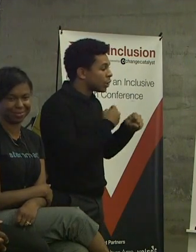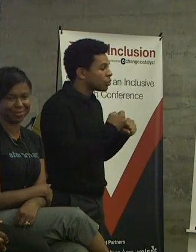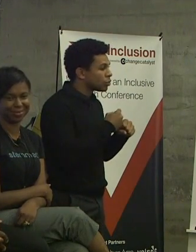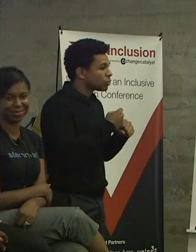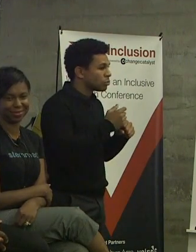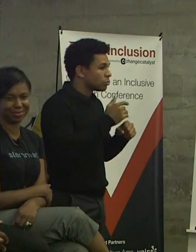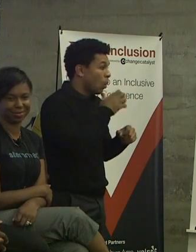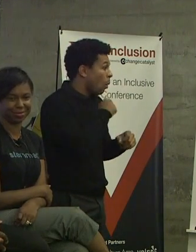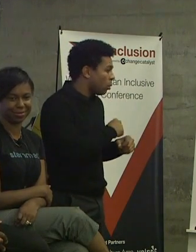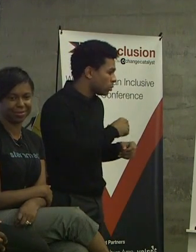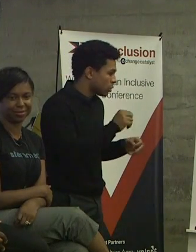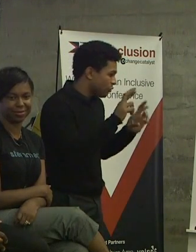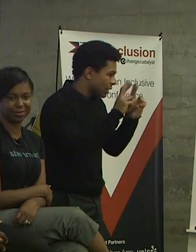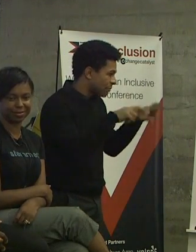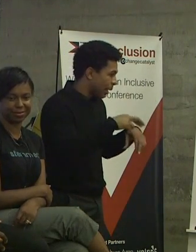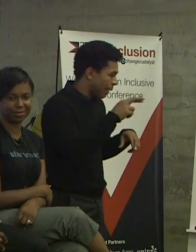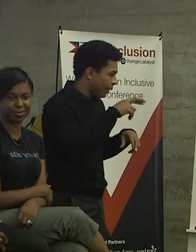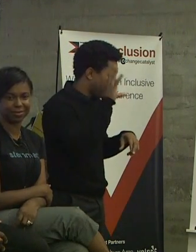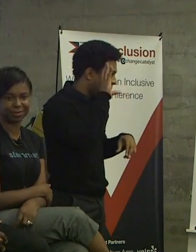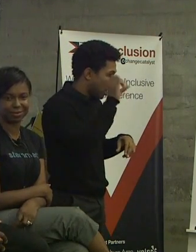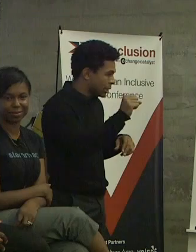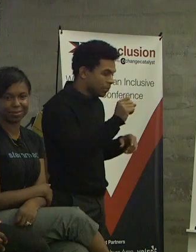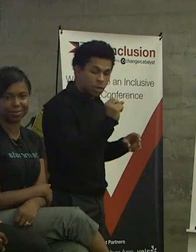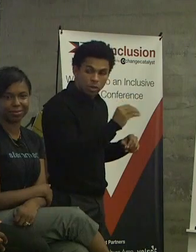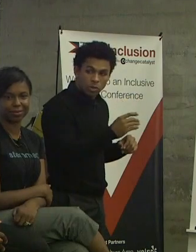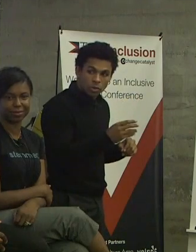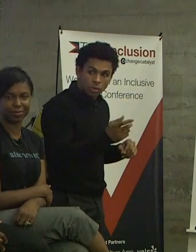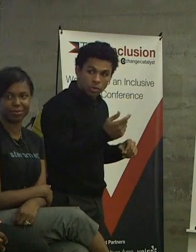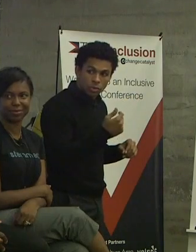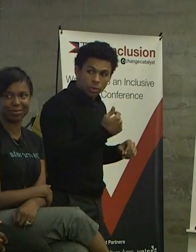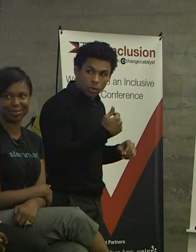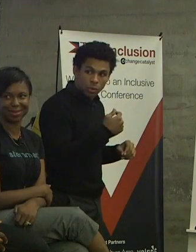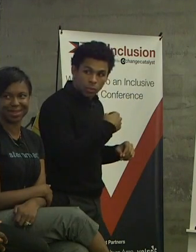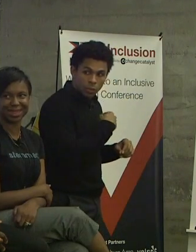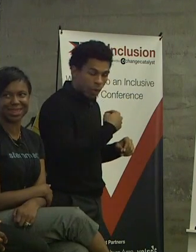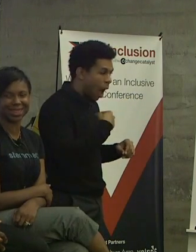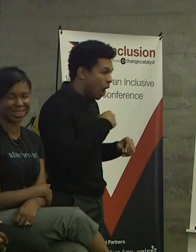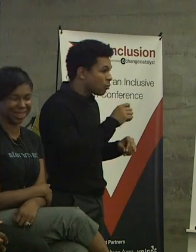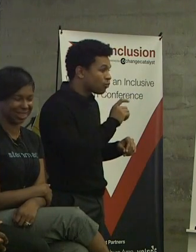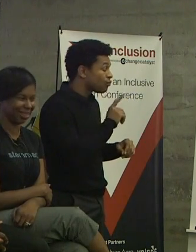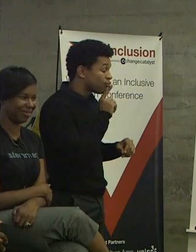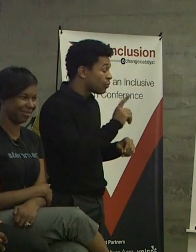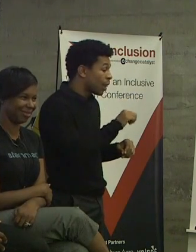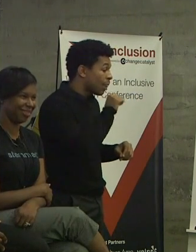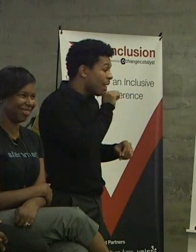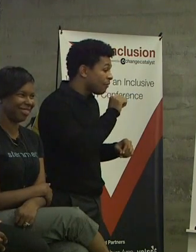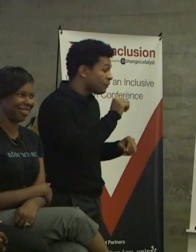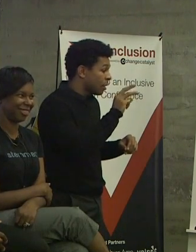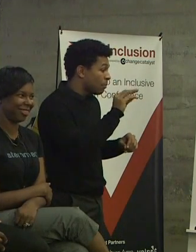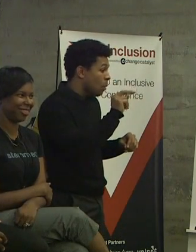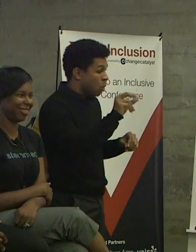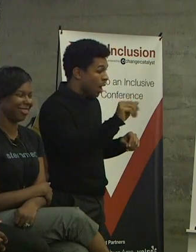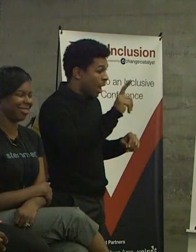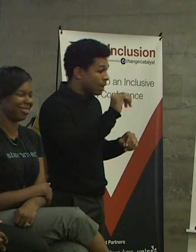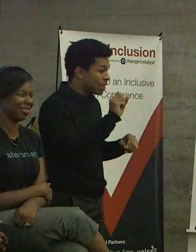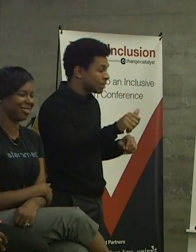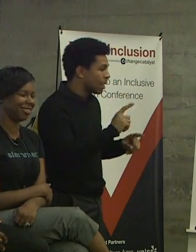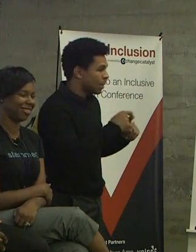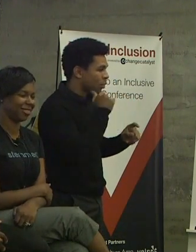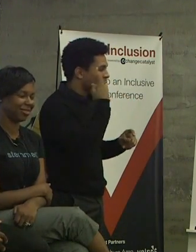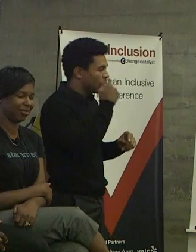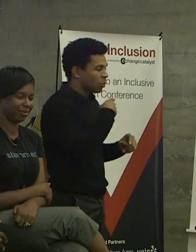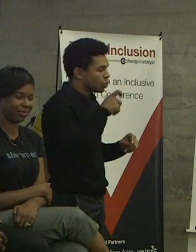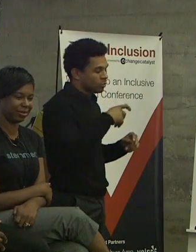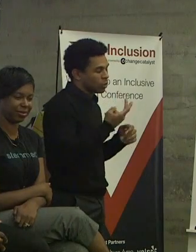know. So I really love that Mona Lisa, but we shouldn't be using their resume after 533